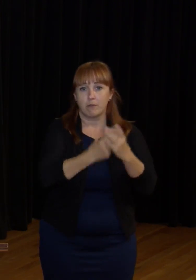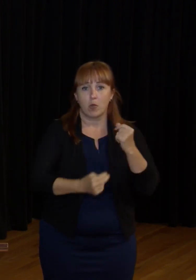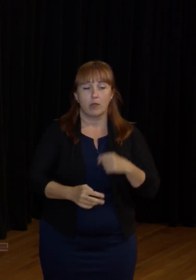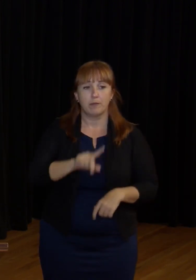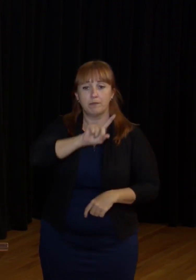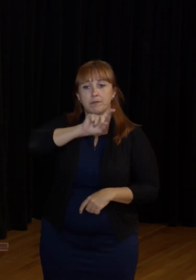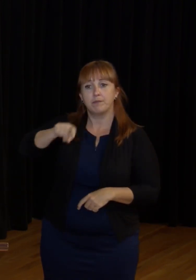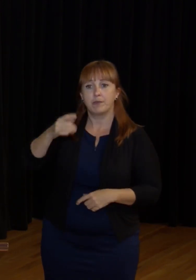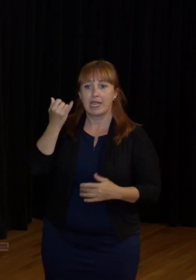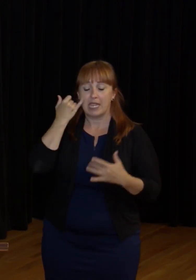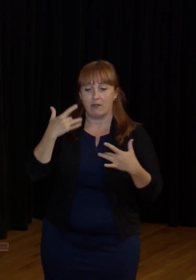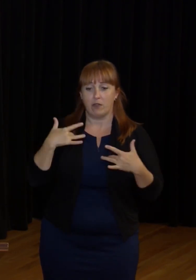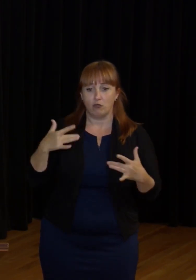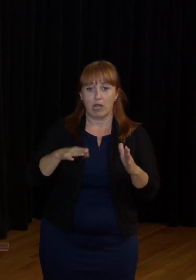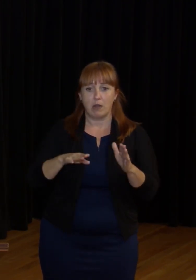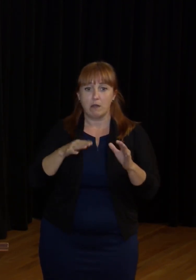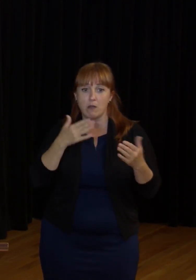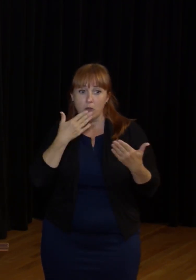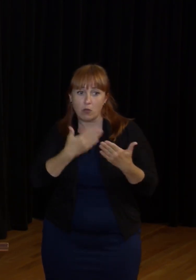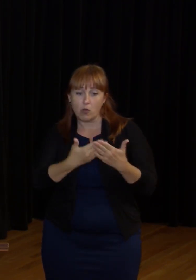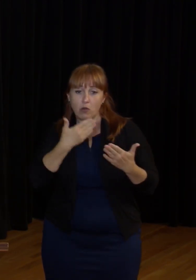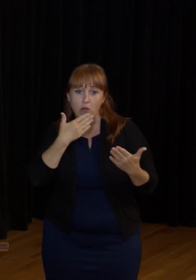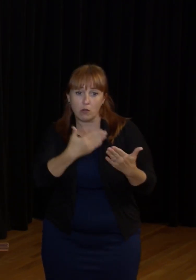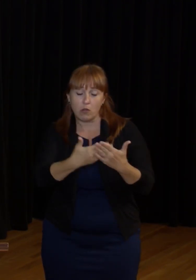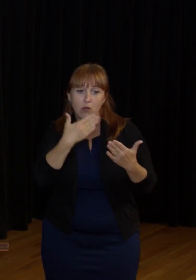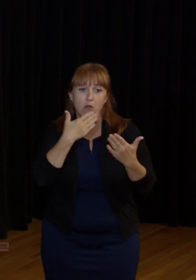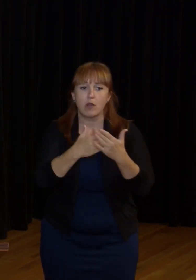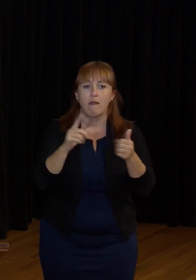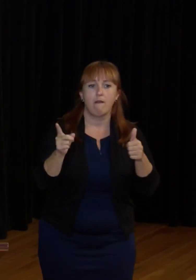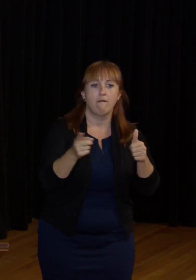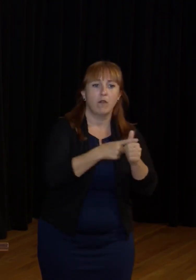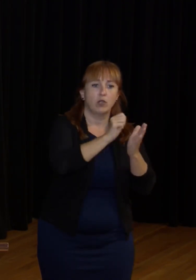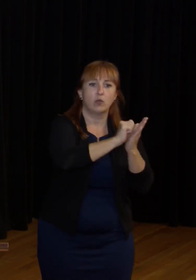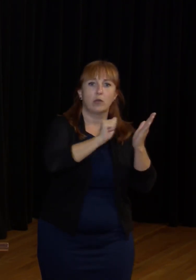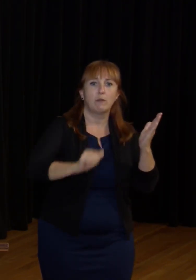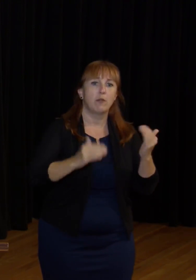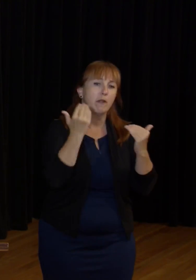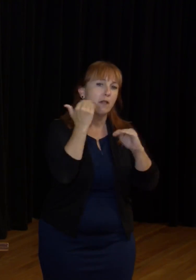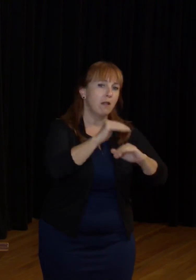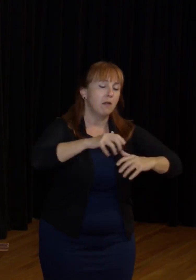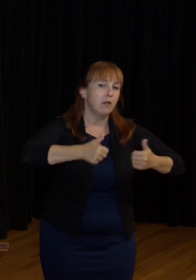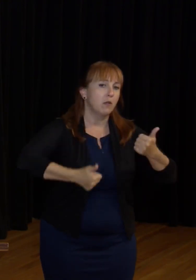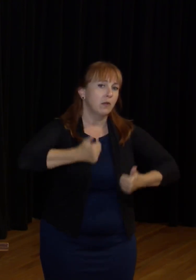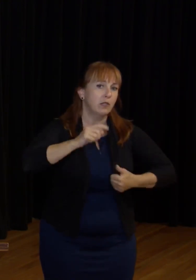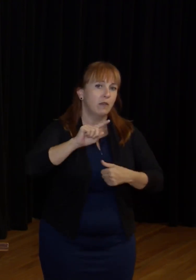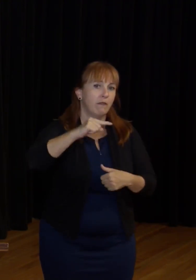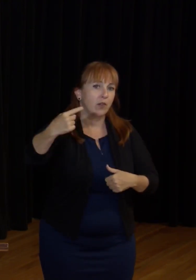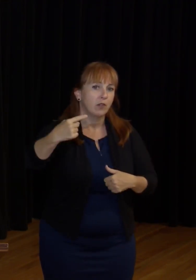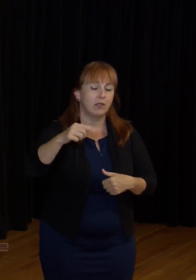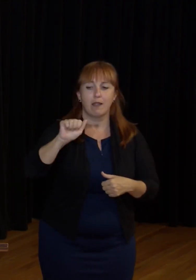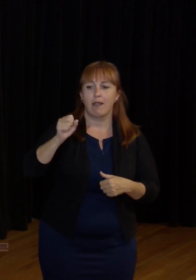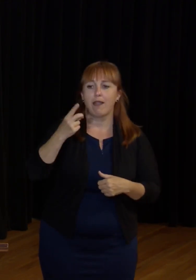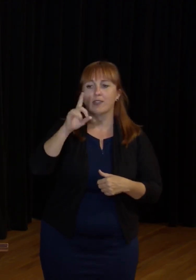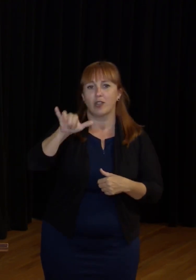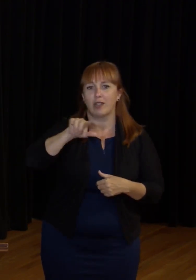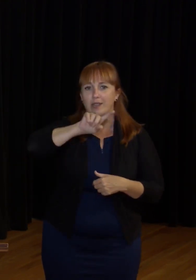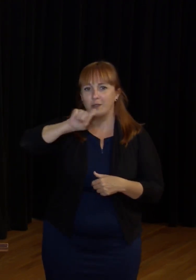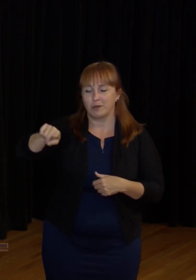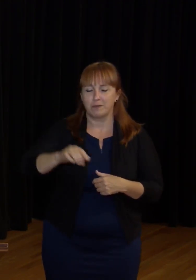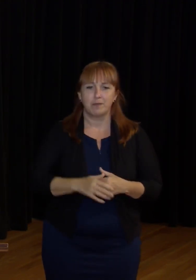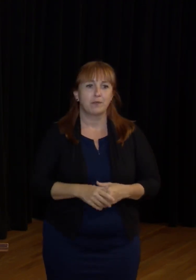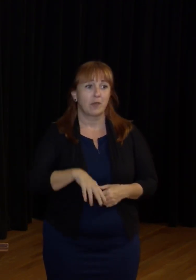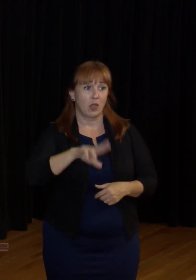trend in the right direction, do you have an order of what restrictions would be lifted first? Also from Ashley. Well, I think, you know, just having